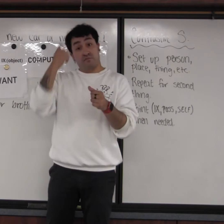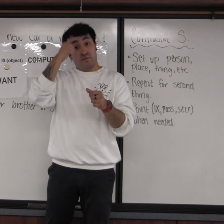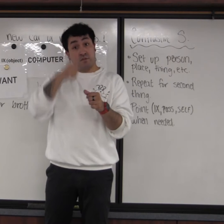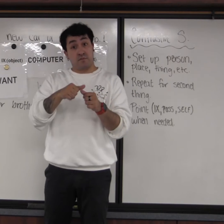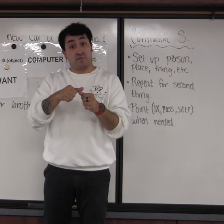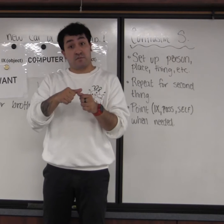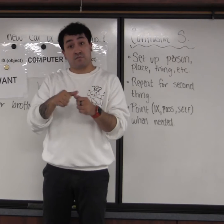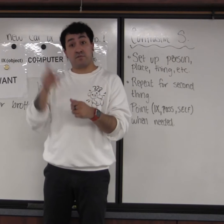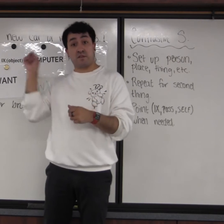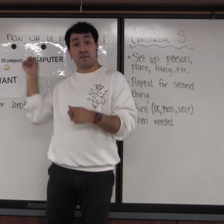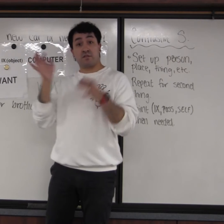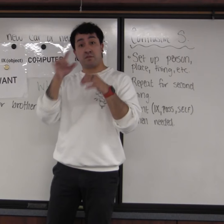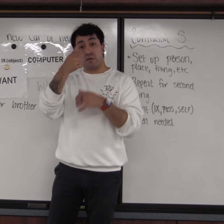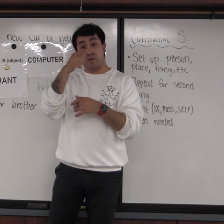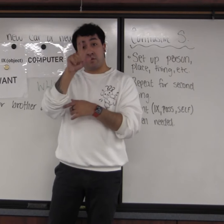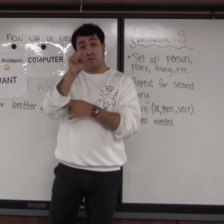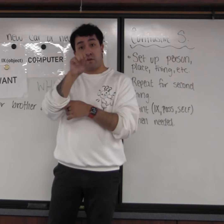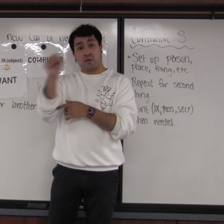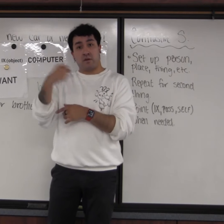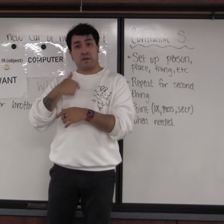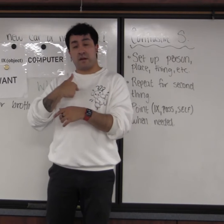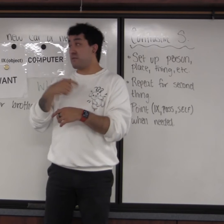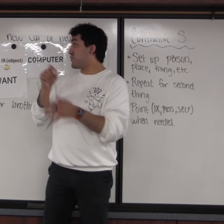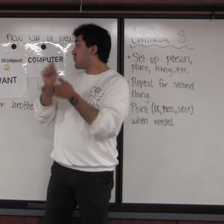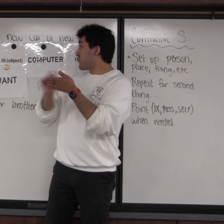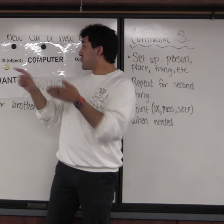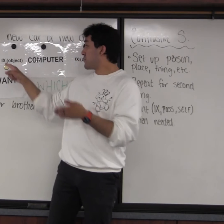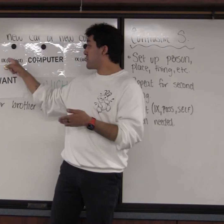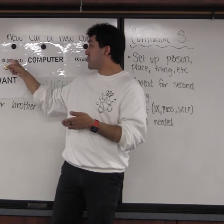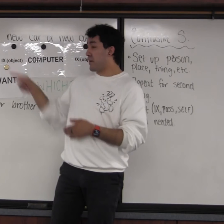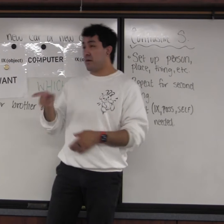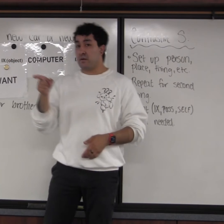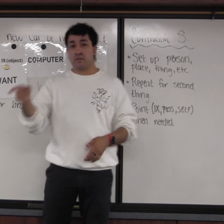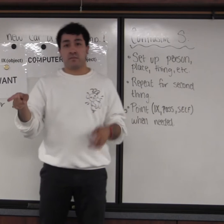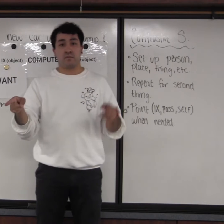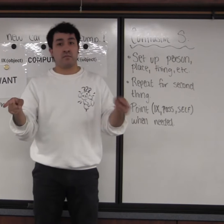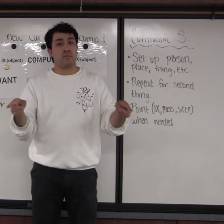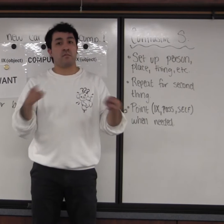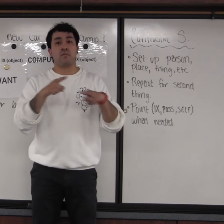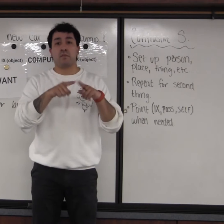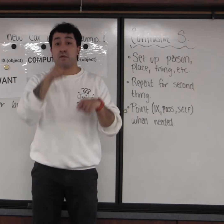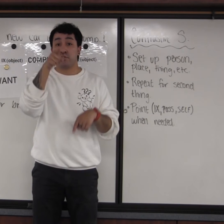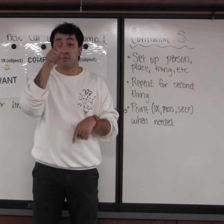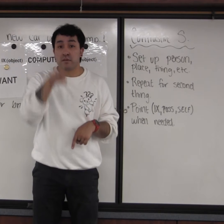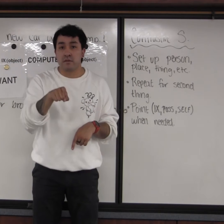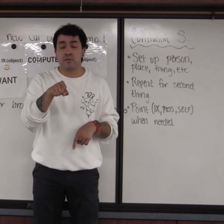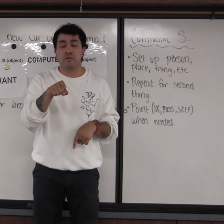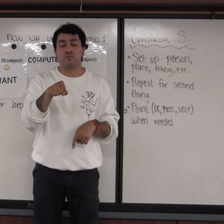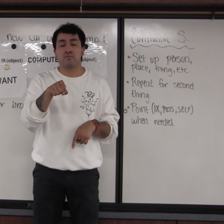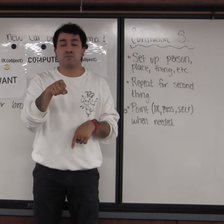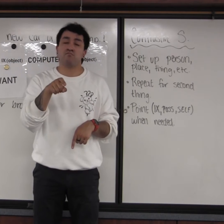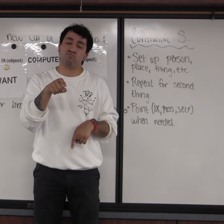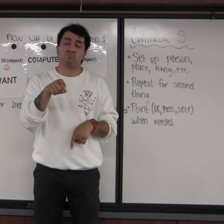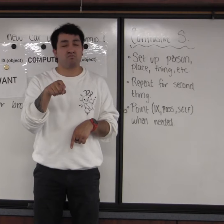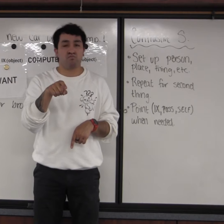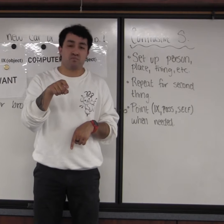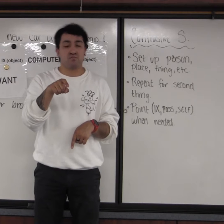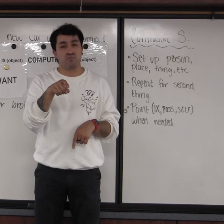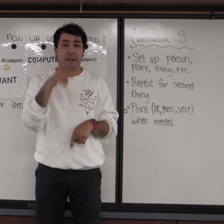it. Another thing to remember in gloss, right? I wrote the word object, but you don't need to.